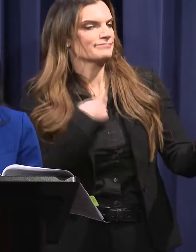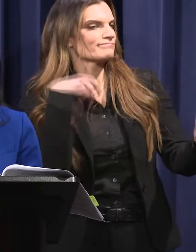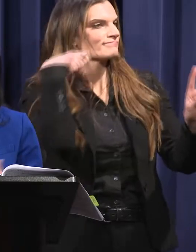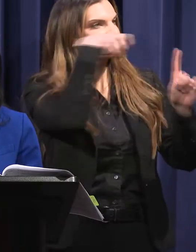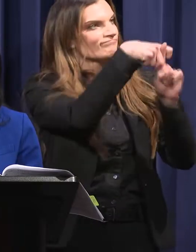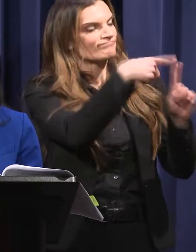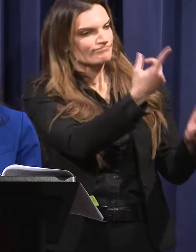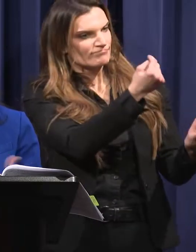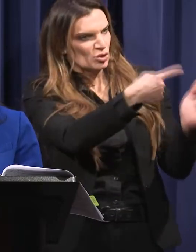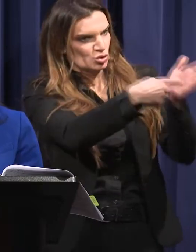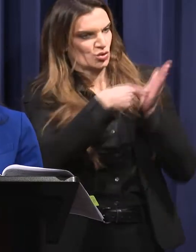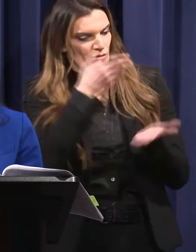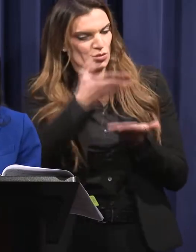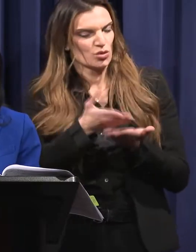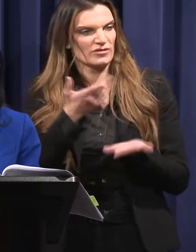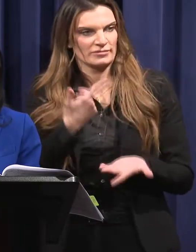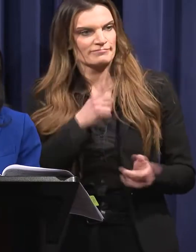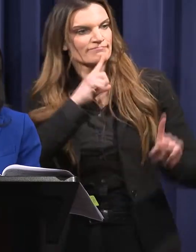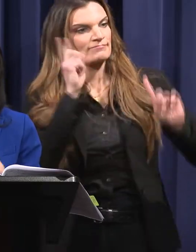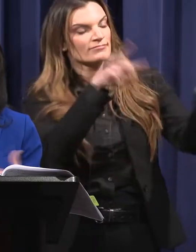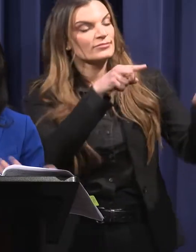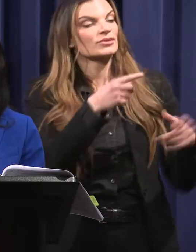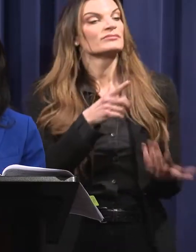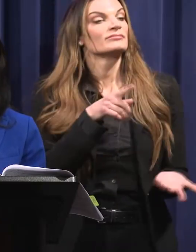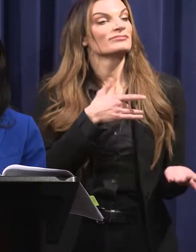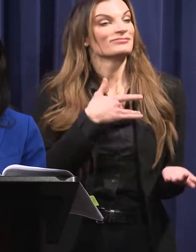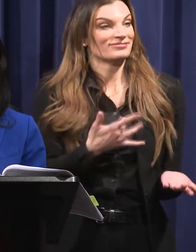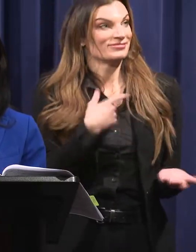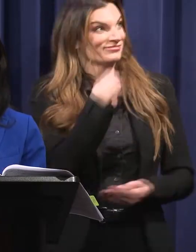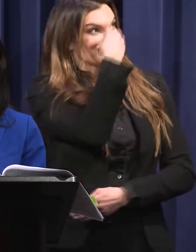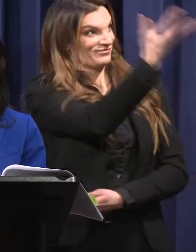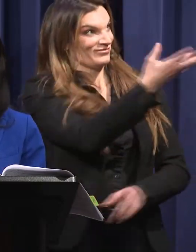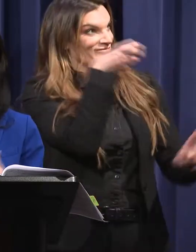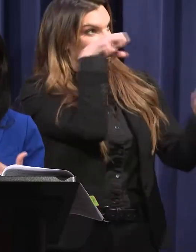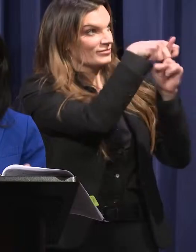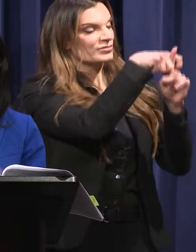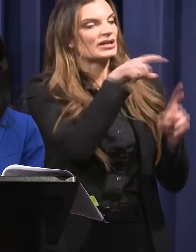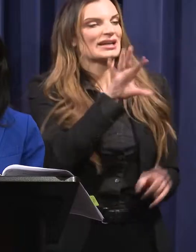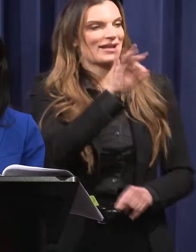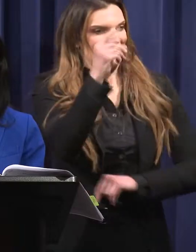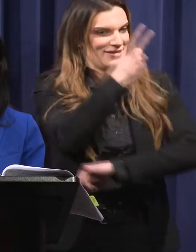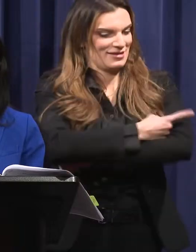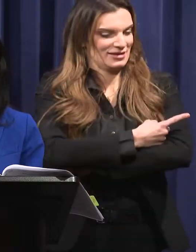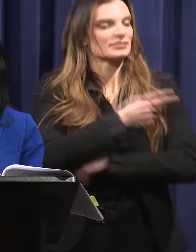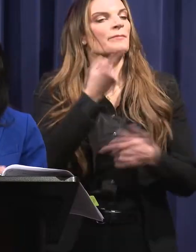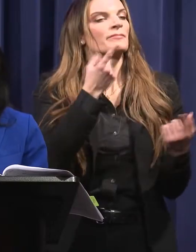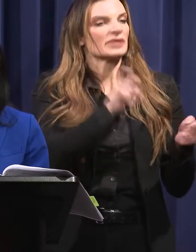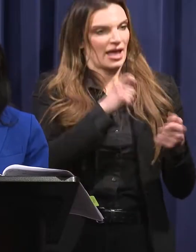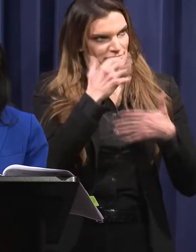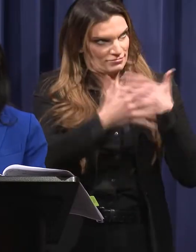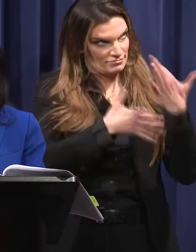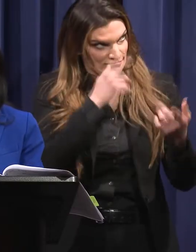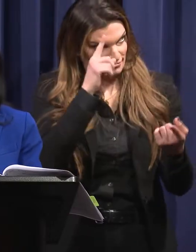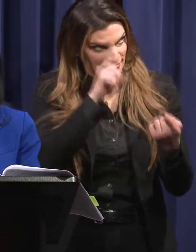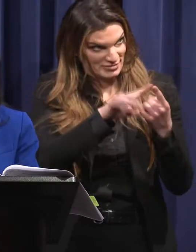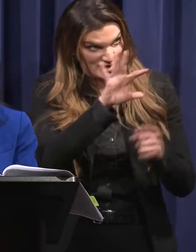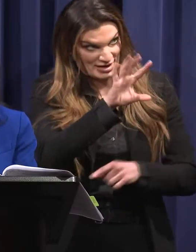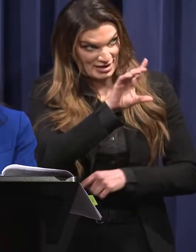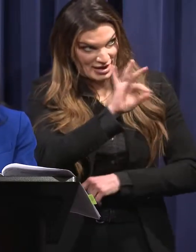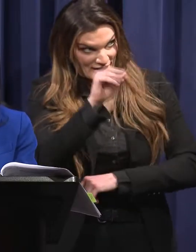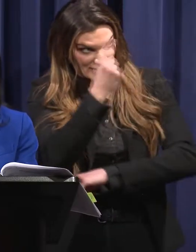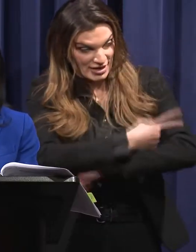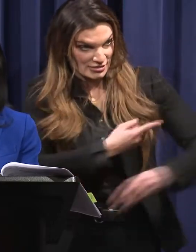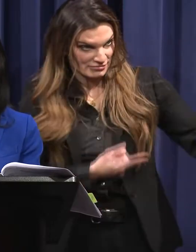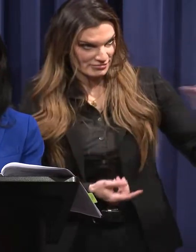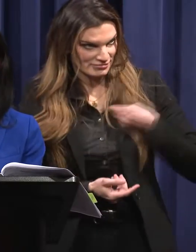information leads us to another financial institution, the clock starts over, and so on. We also used a taint